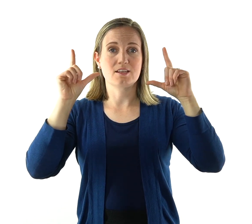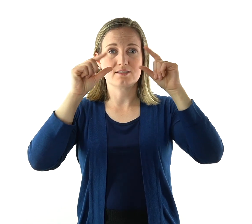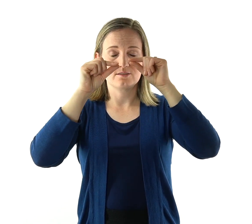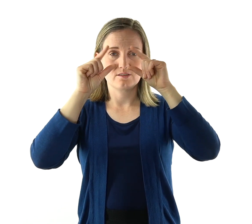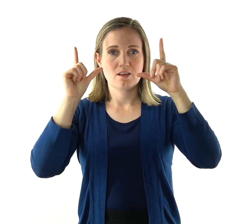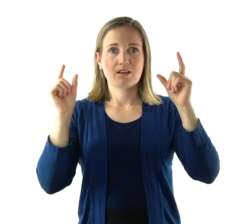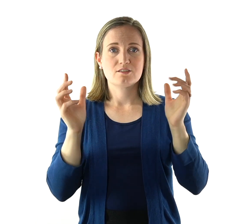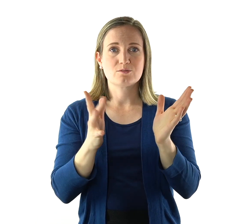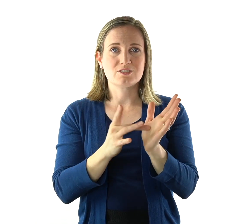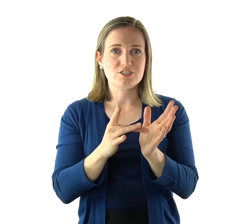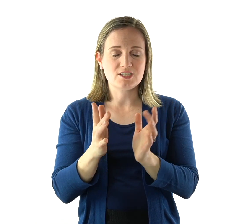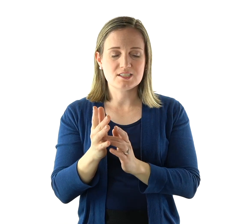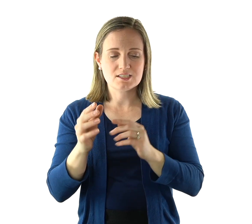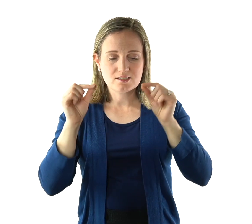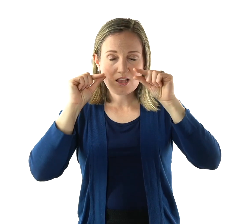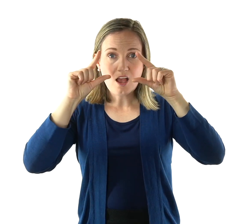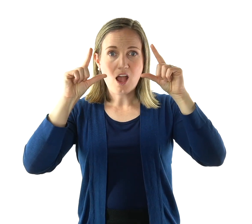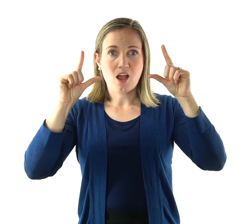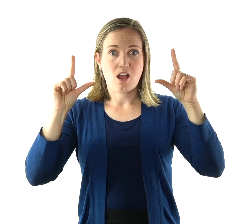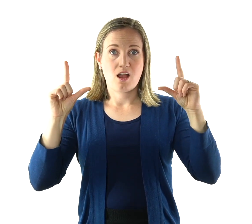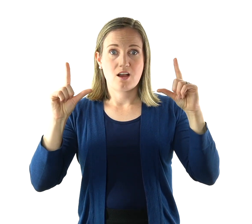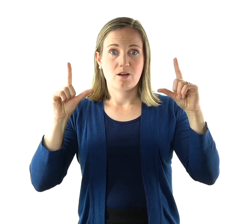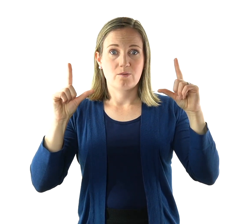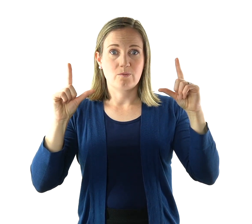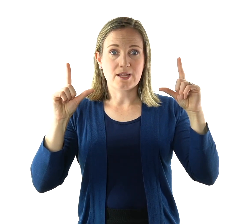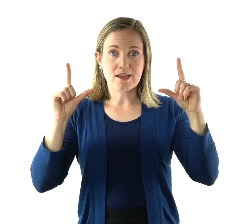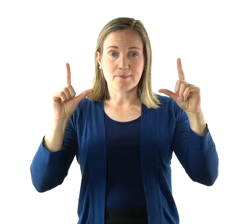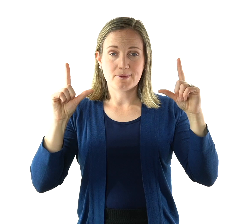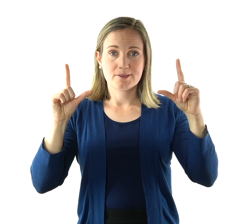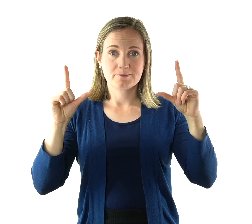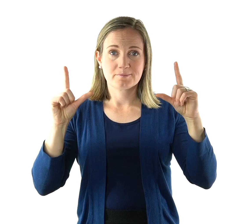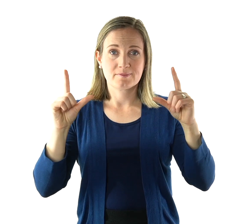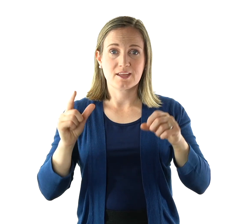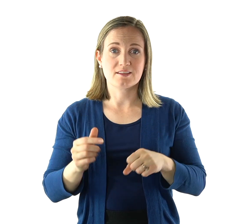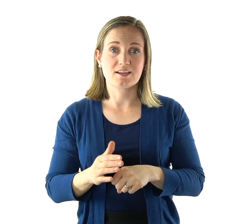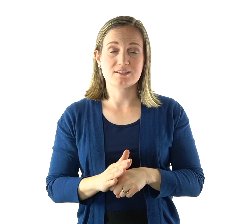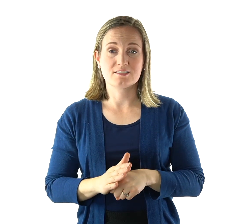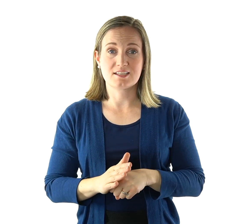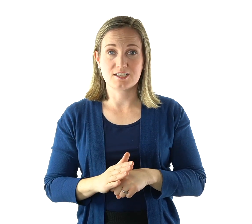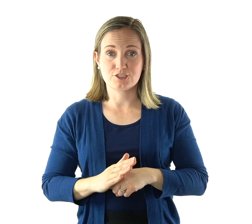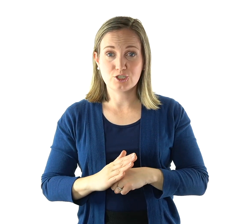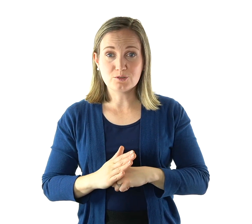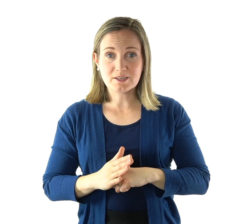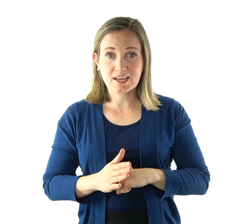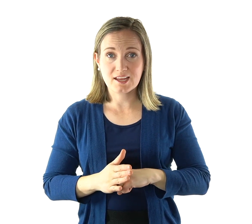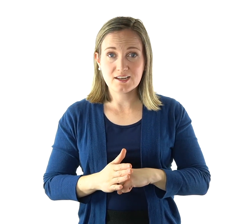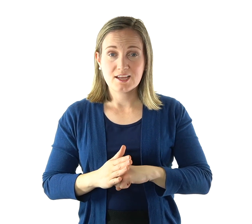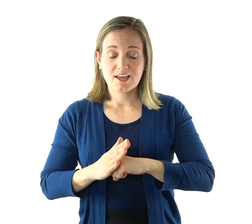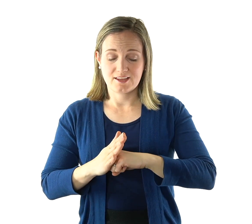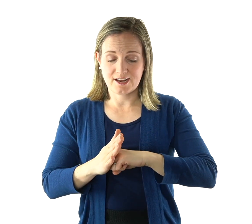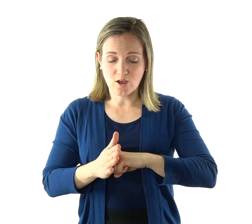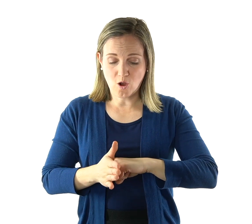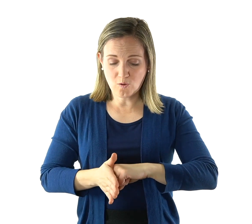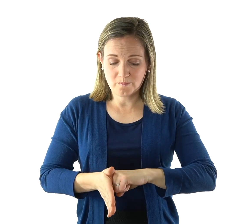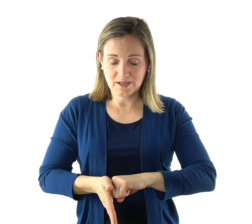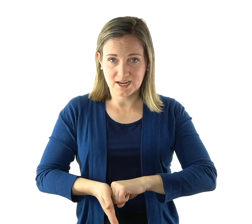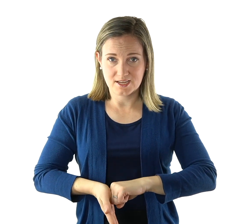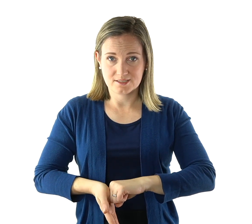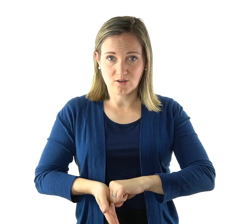eyes. So it's Jesus, wake up. And then I sign tomb again, and I open it all